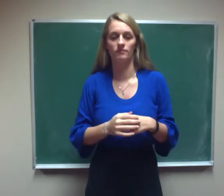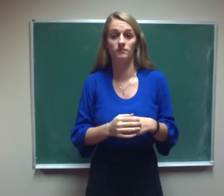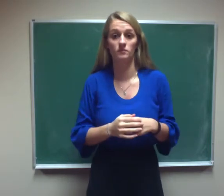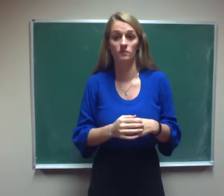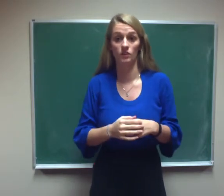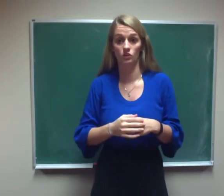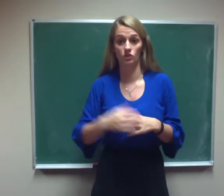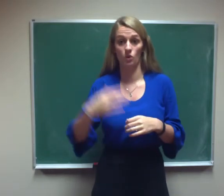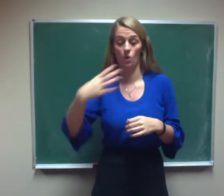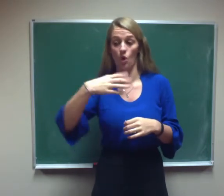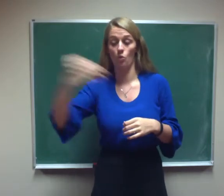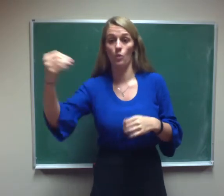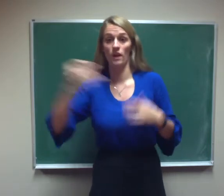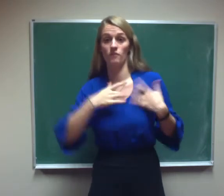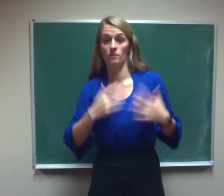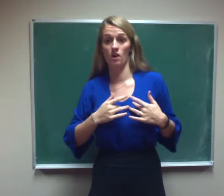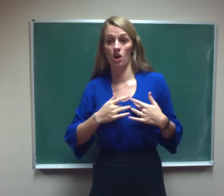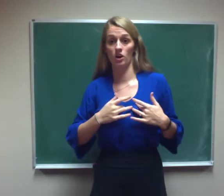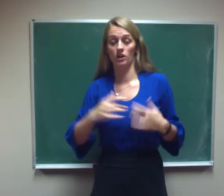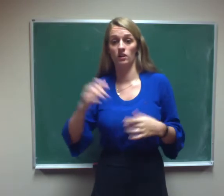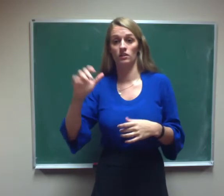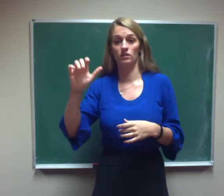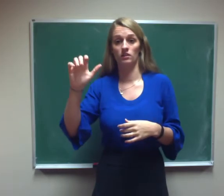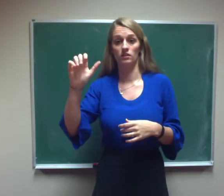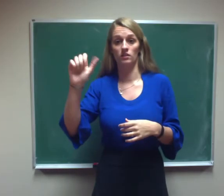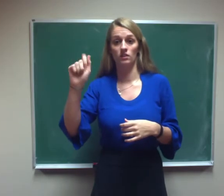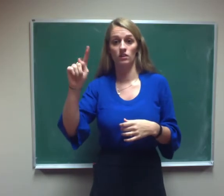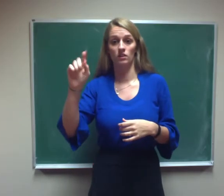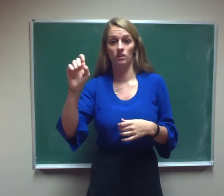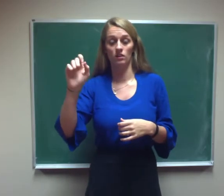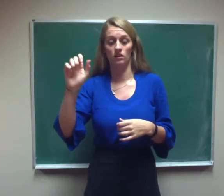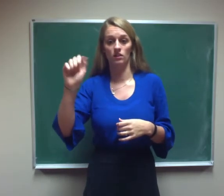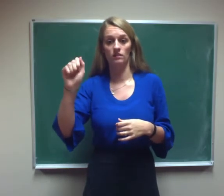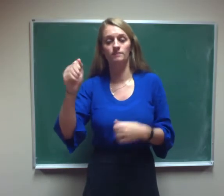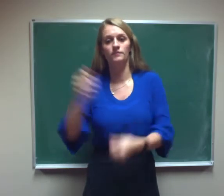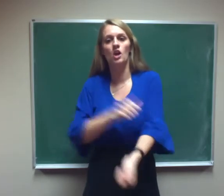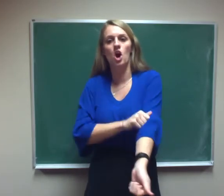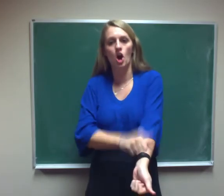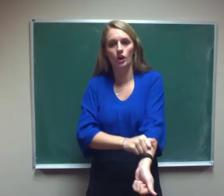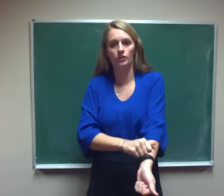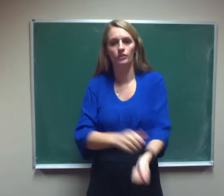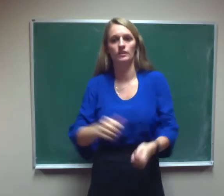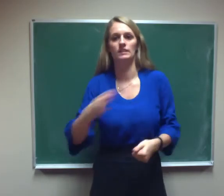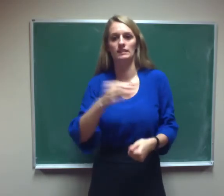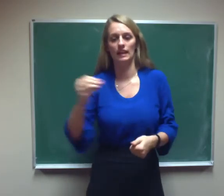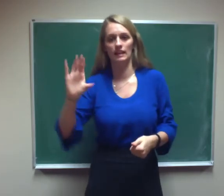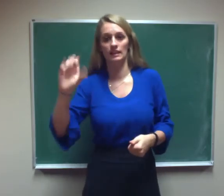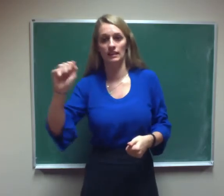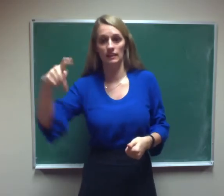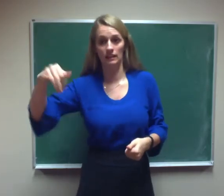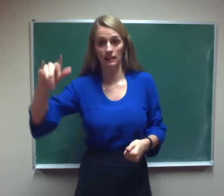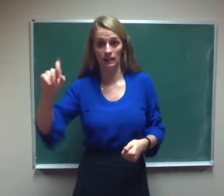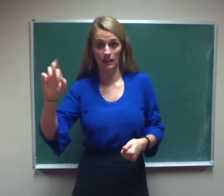and arterioles. Arterioles then branch to form capillaries. After exchange occurs, capillaries will merge to form